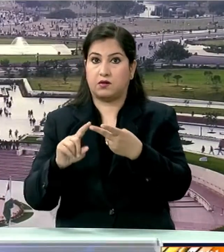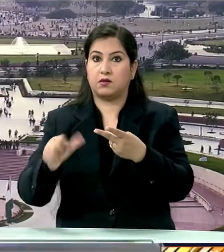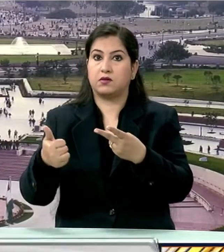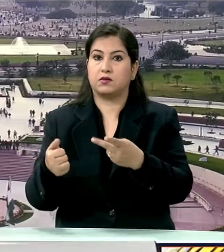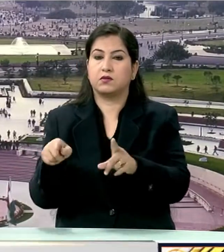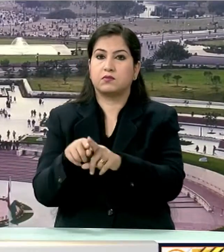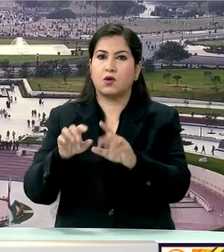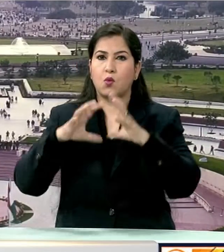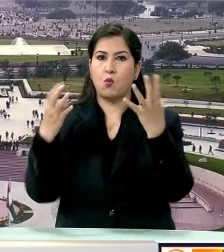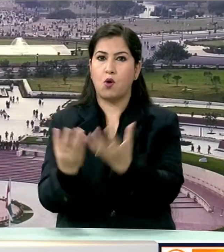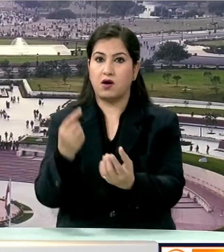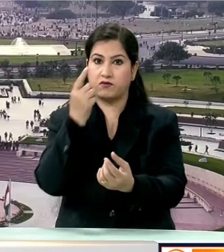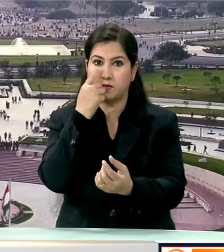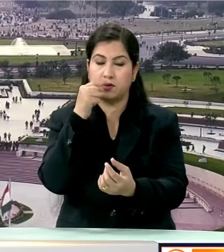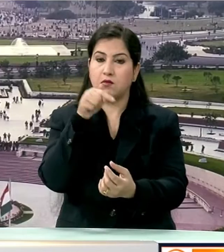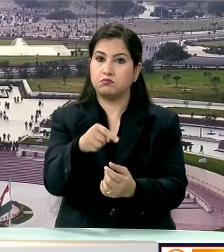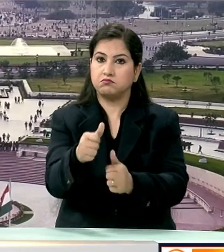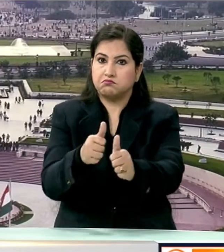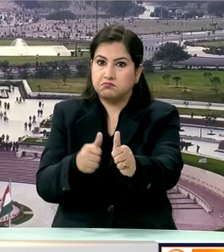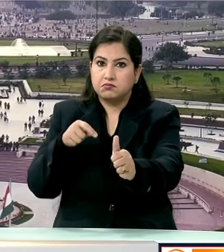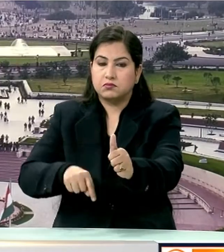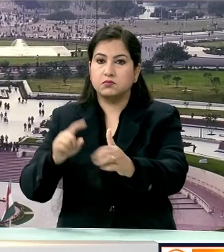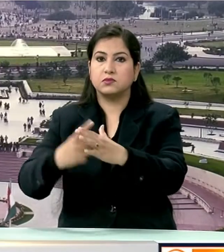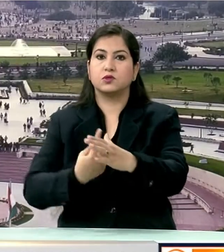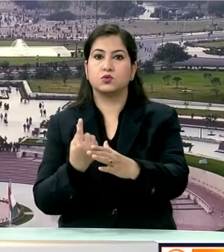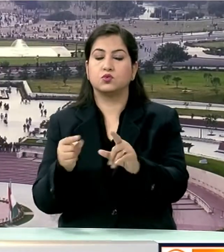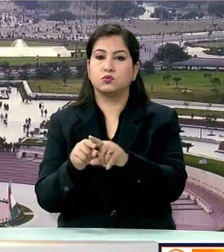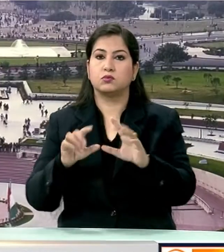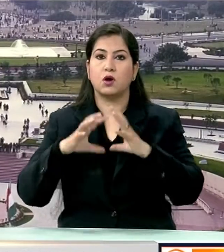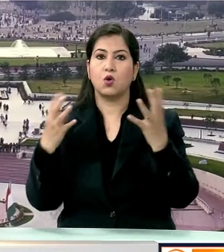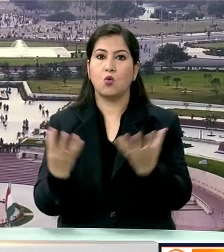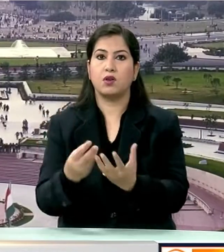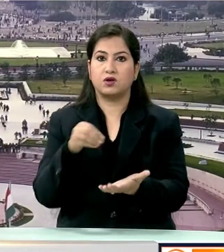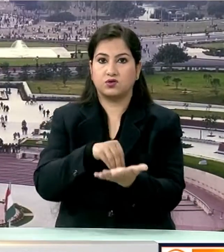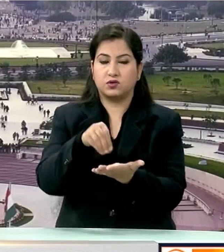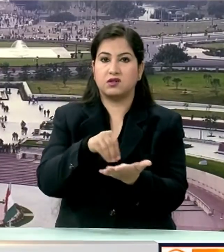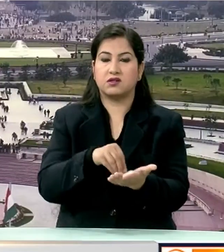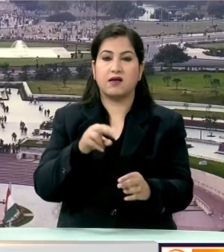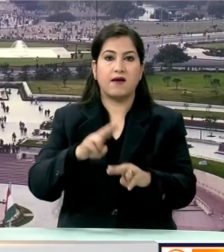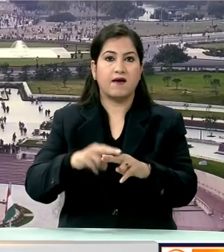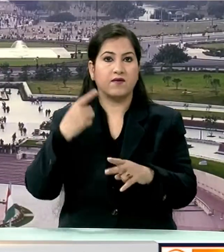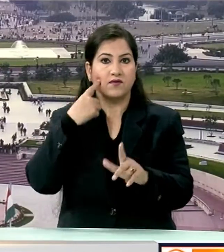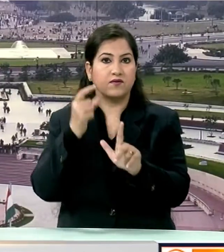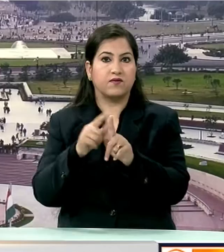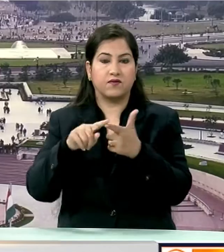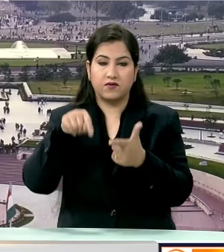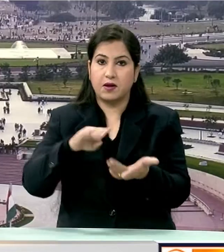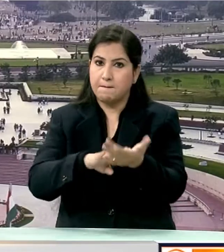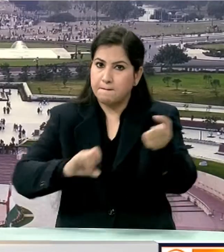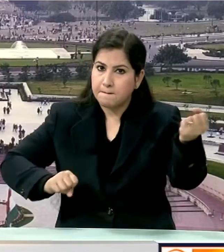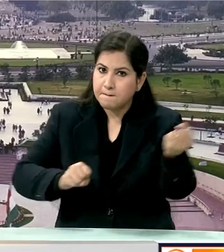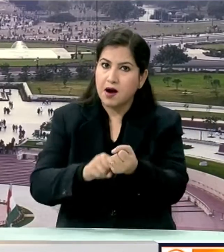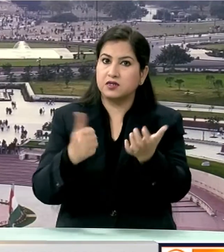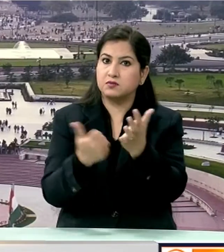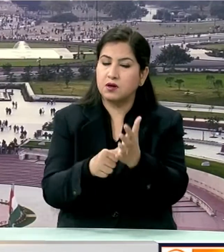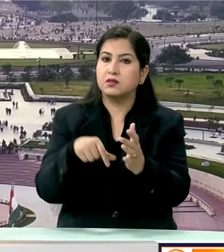leaving behind World Women's Chess Champion Zhu Wenjun in global chess body FIDE's March month's overall